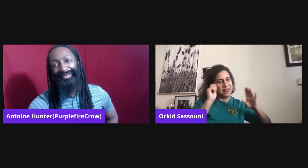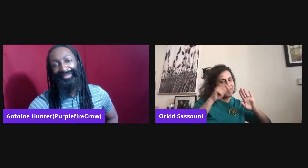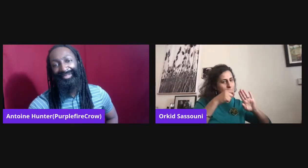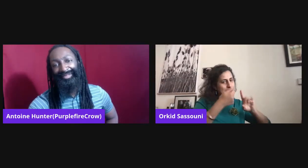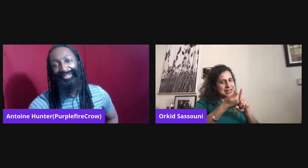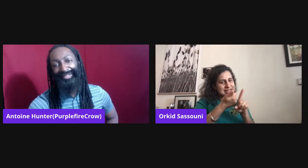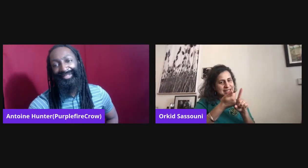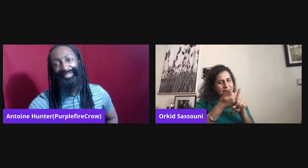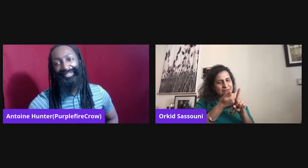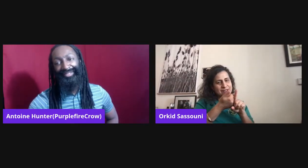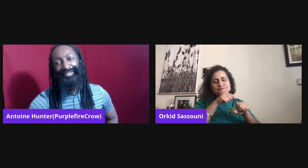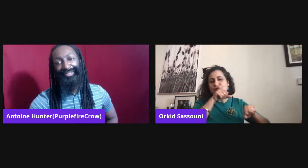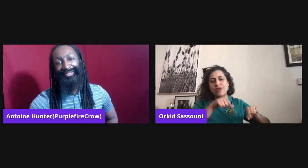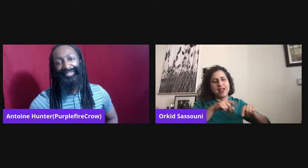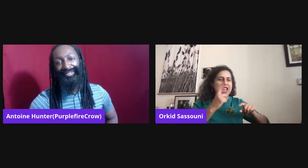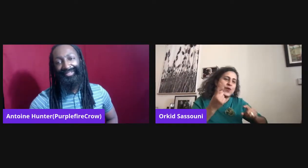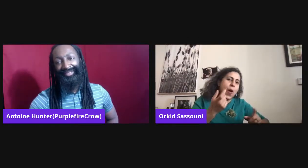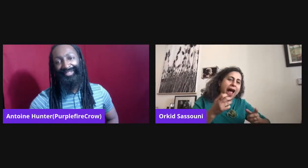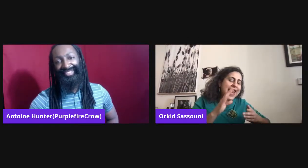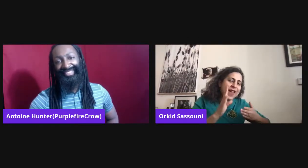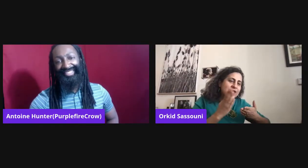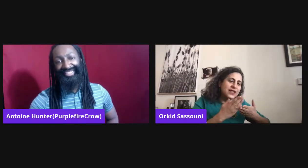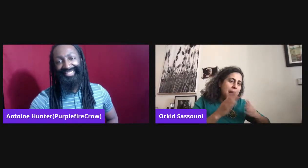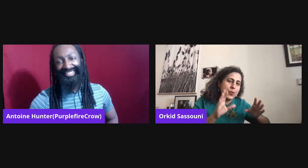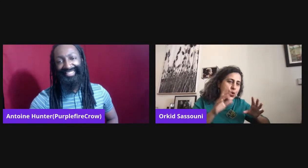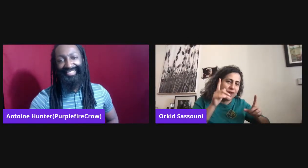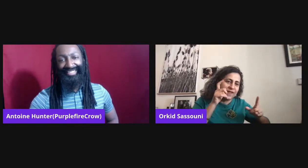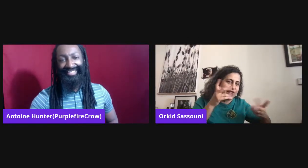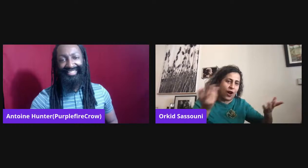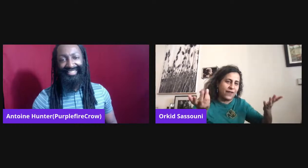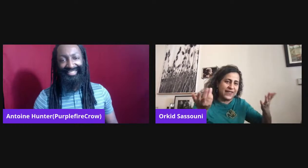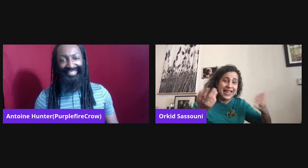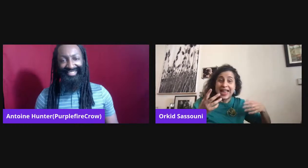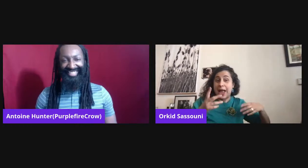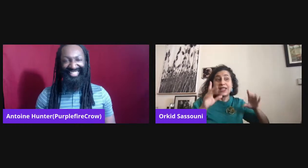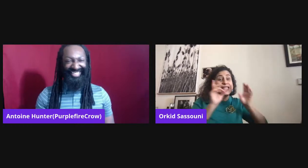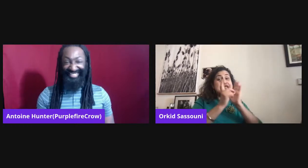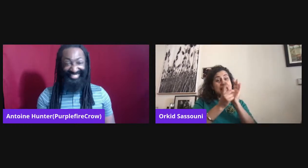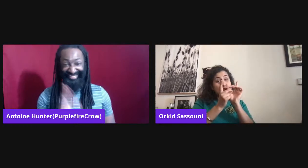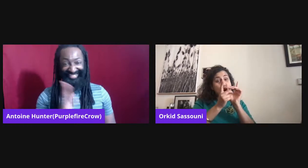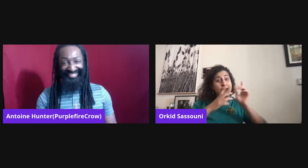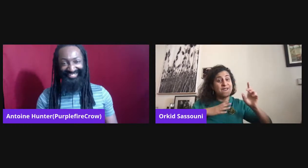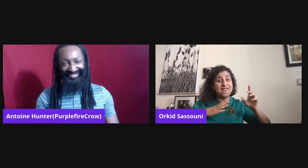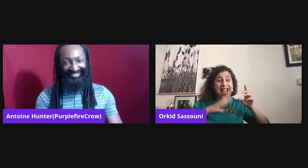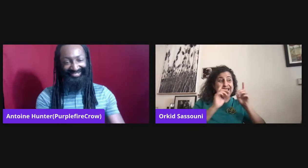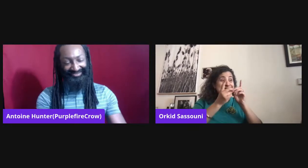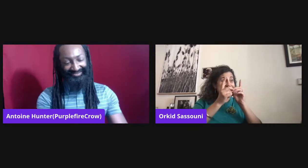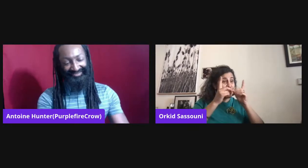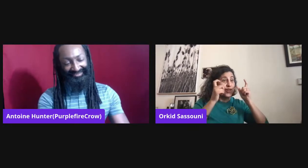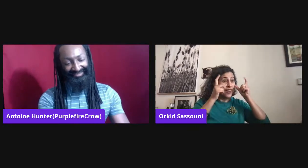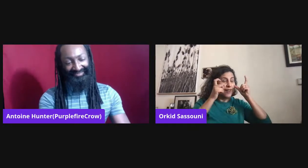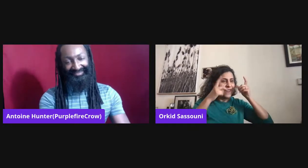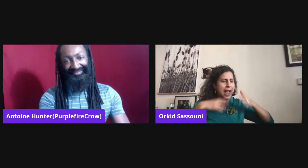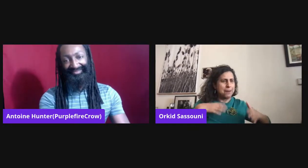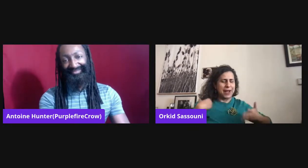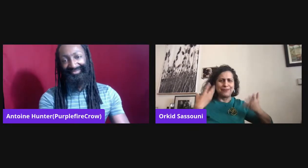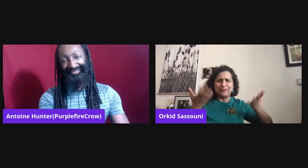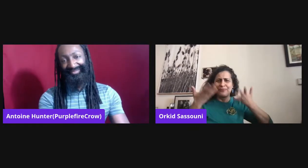So to have that texture, that film, be able to capture that. You know, this was before